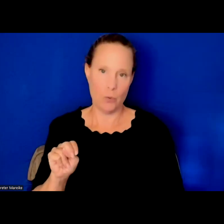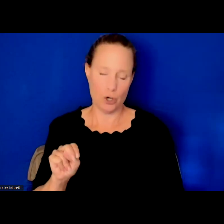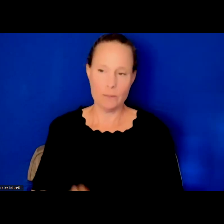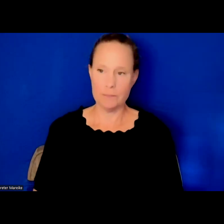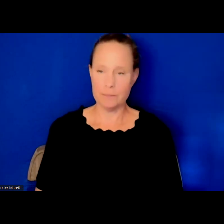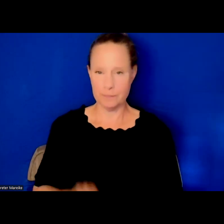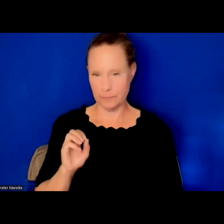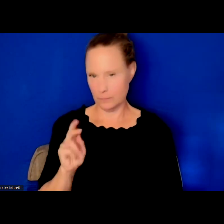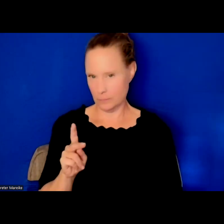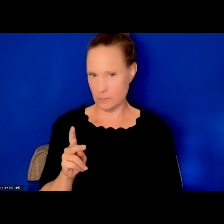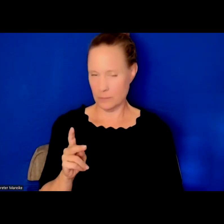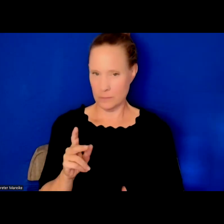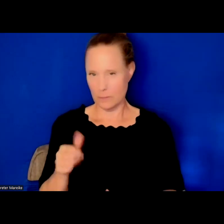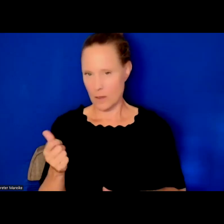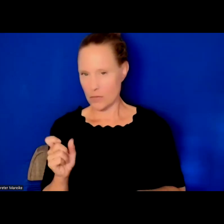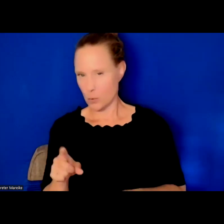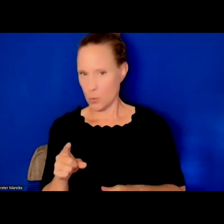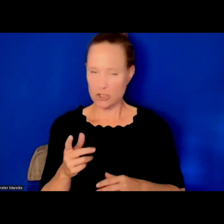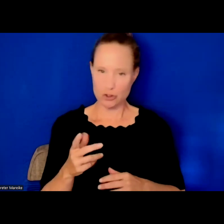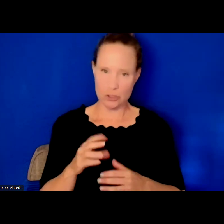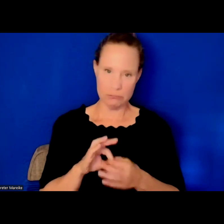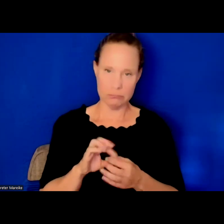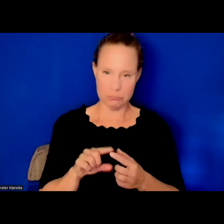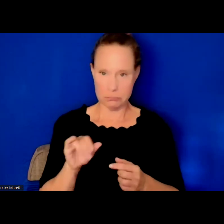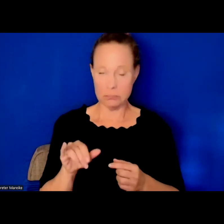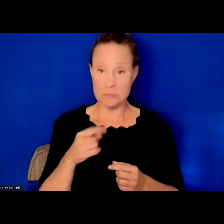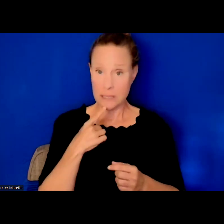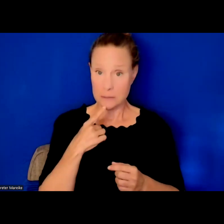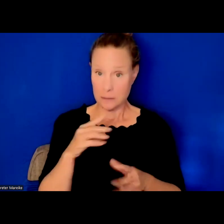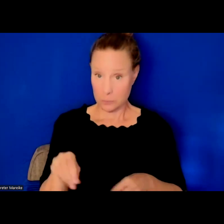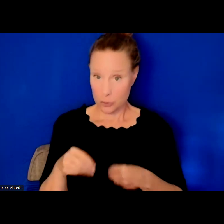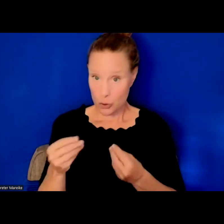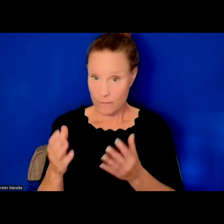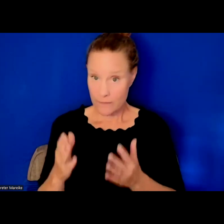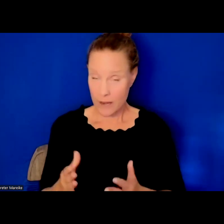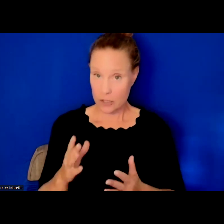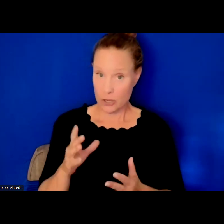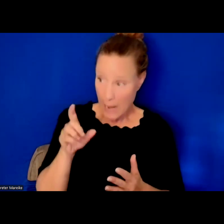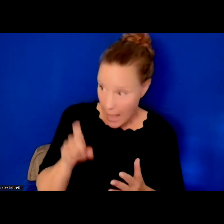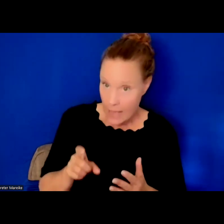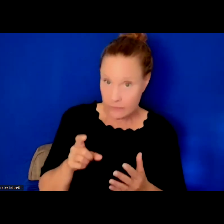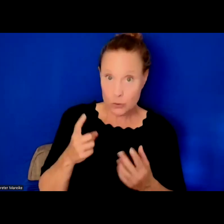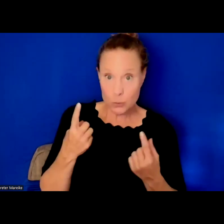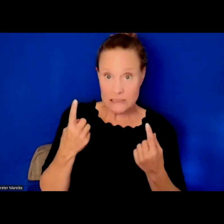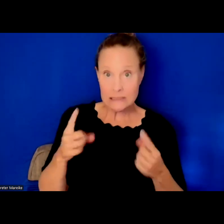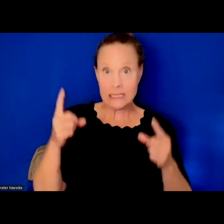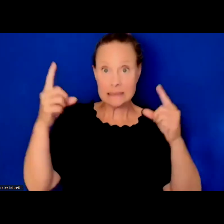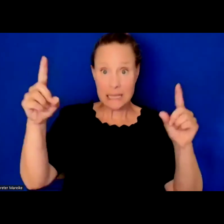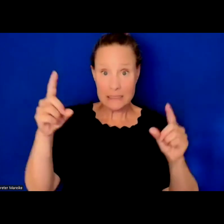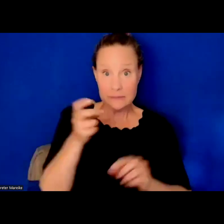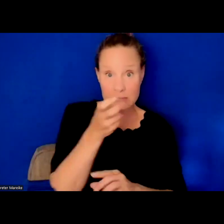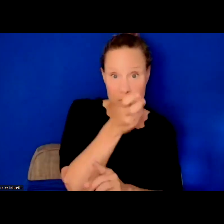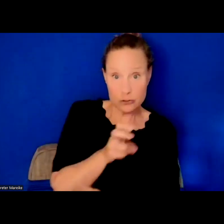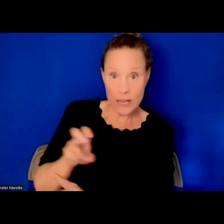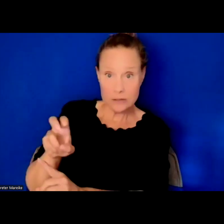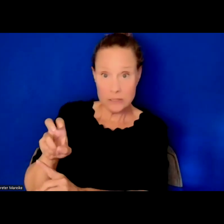Okay, so then another question kind of alongside of that says, does a provider have to successfully transition a participant